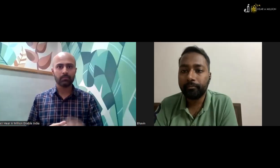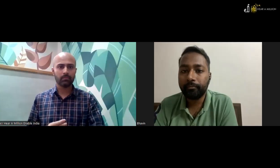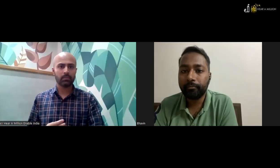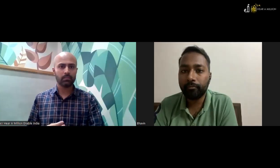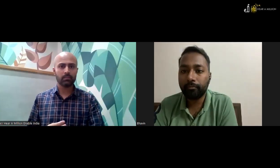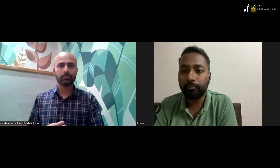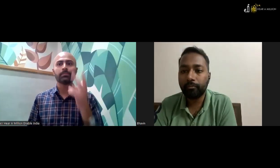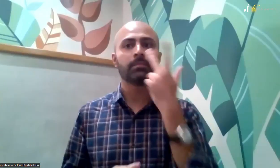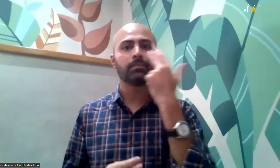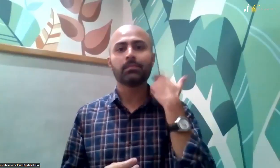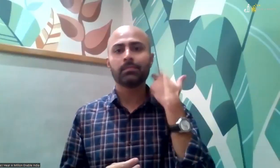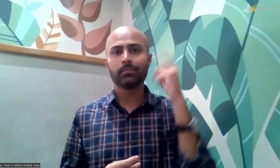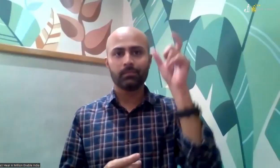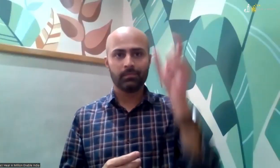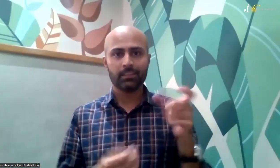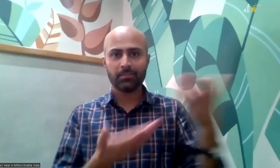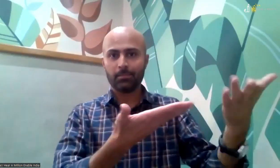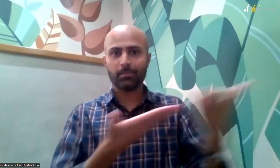us.